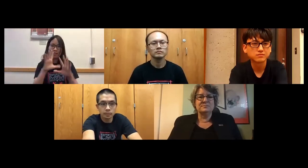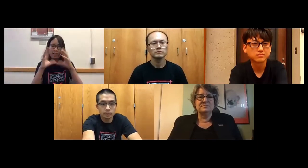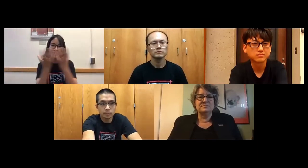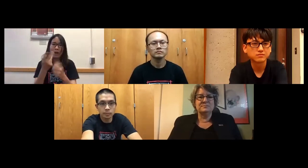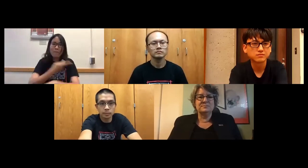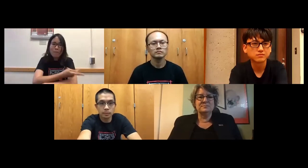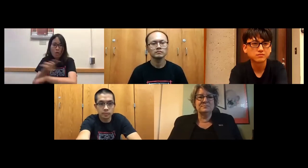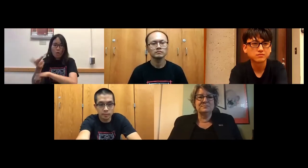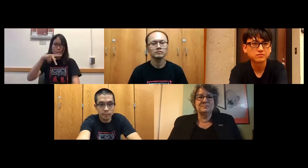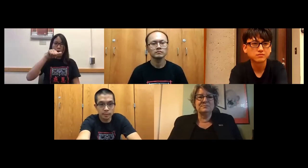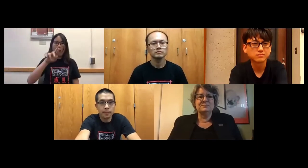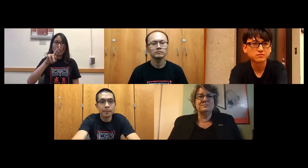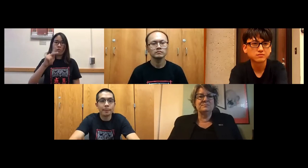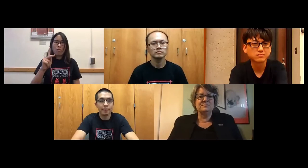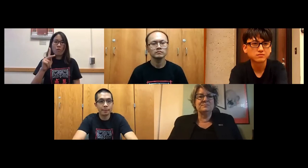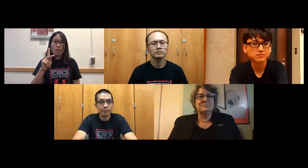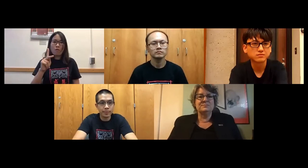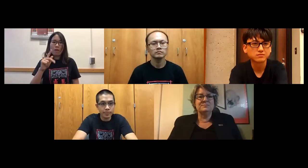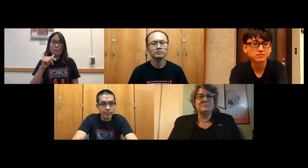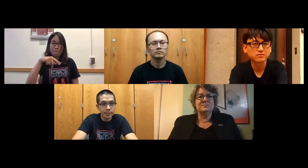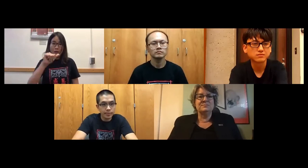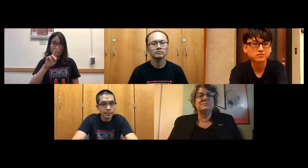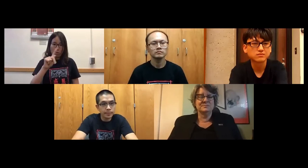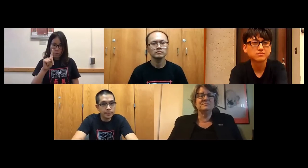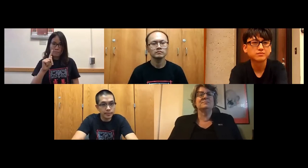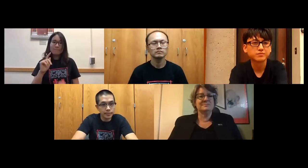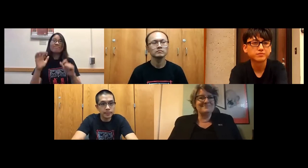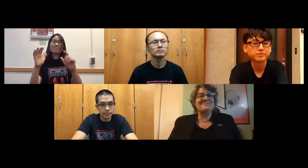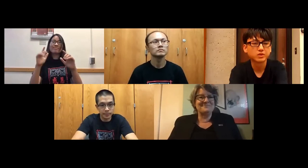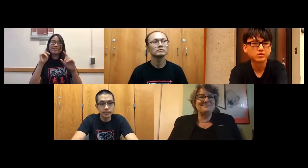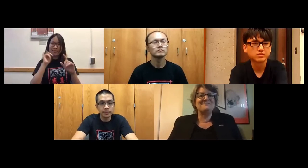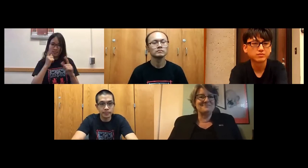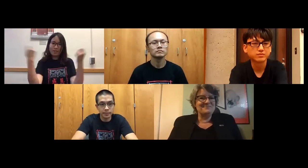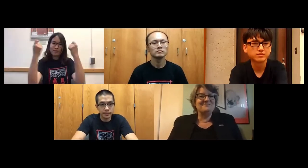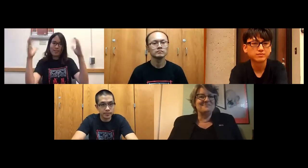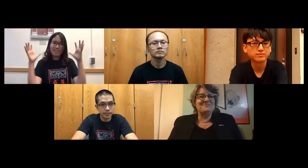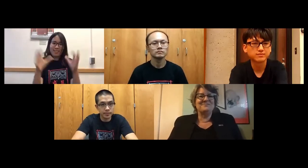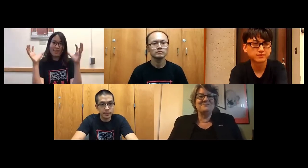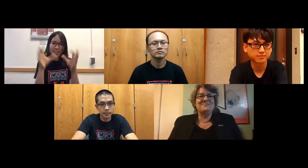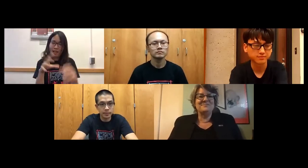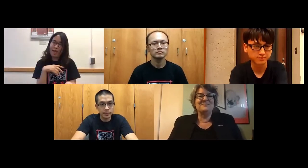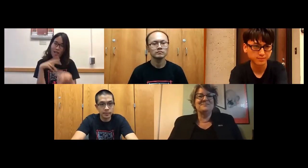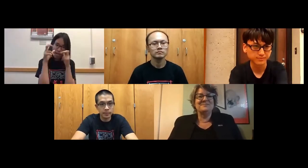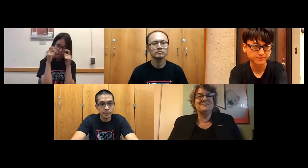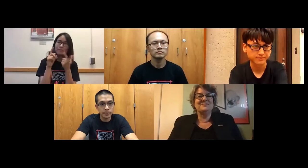Saturdays and Sundays, we would go to the park. We would go to the park and to